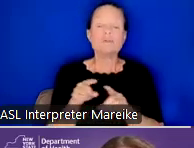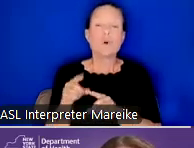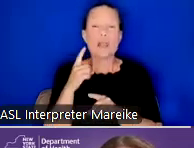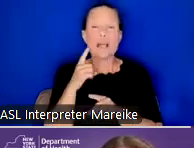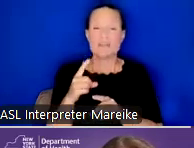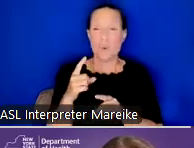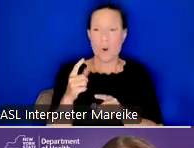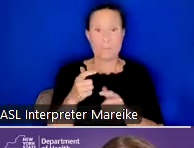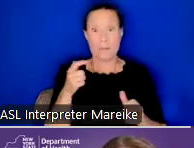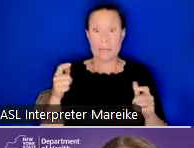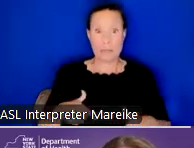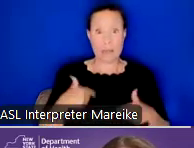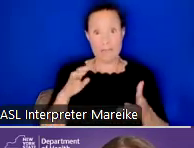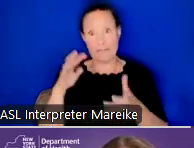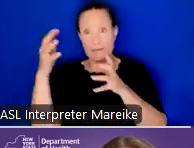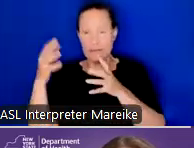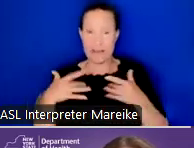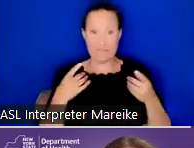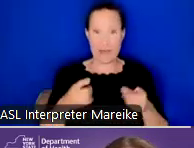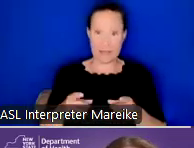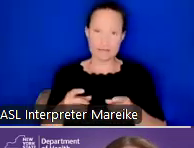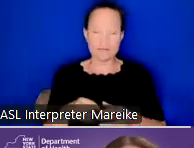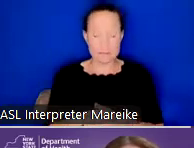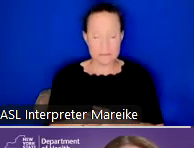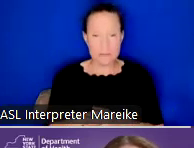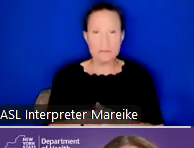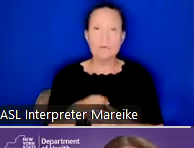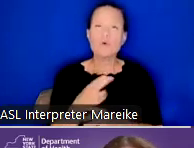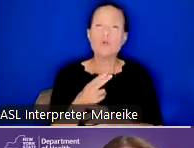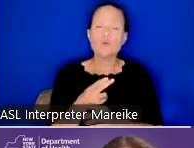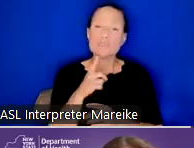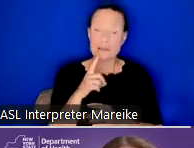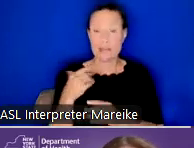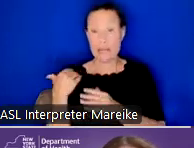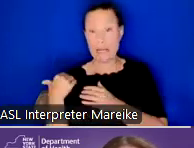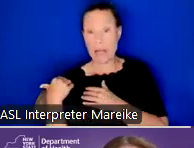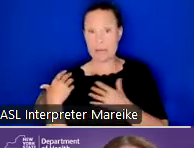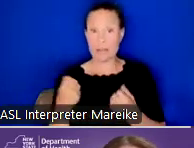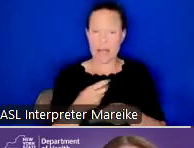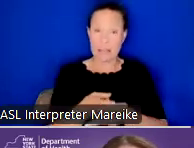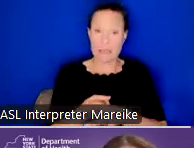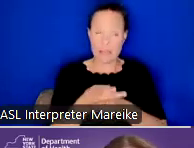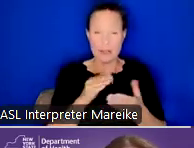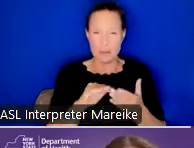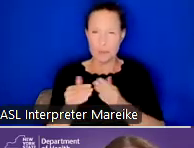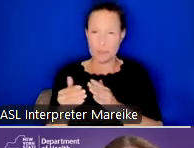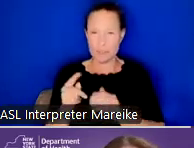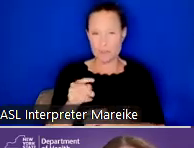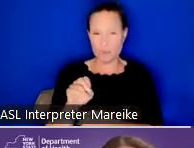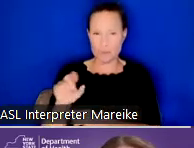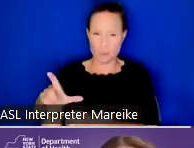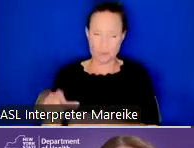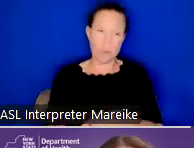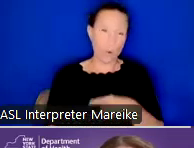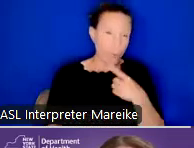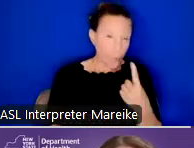events that they might have. And we're using the Accountable Healthcare Communities tool. So there's one screening tool for